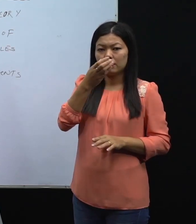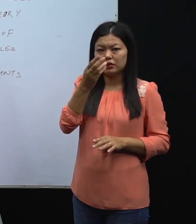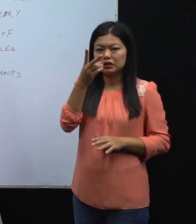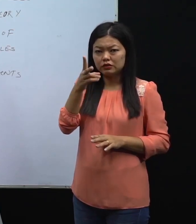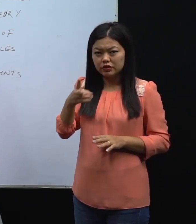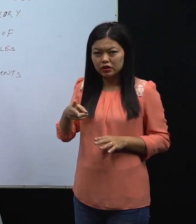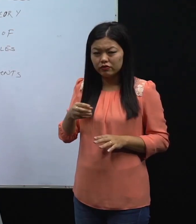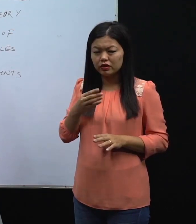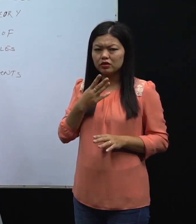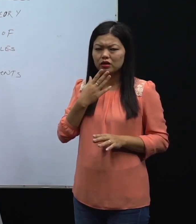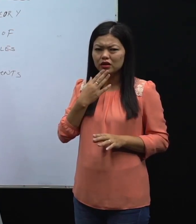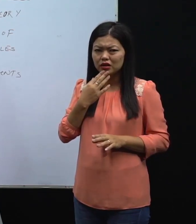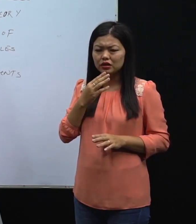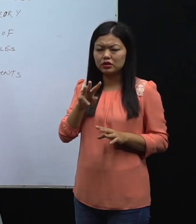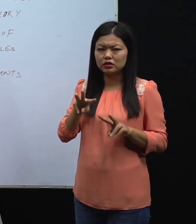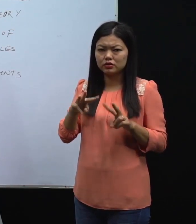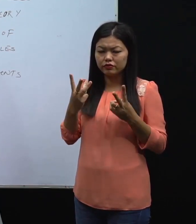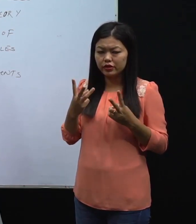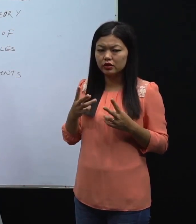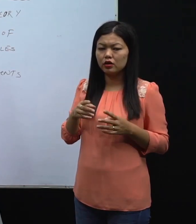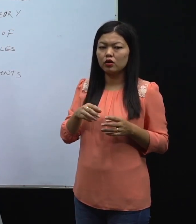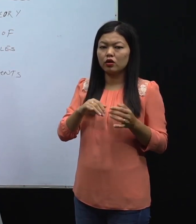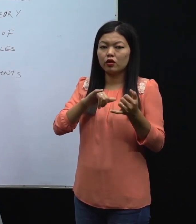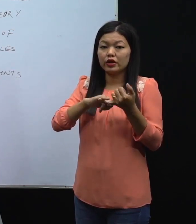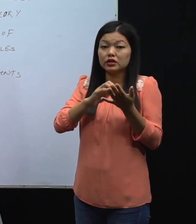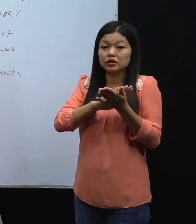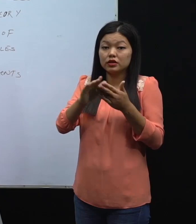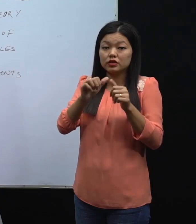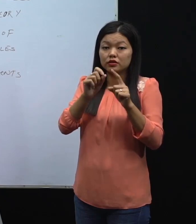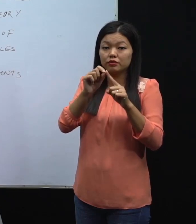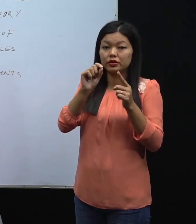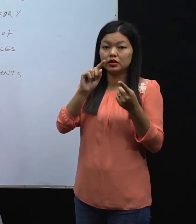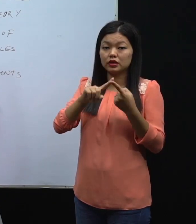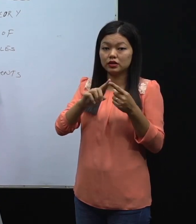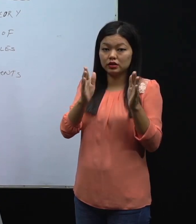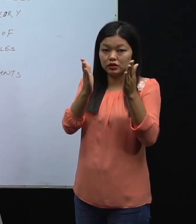be same. The shape here, the shape,